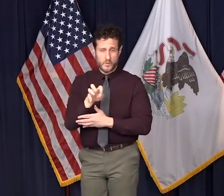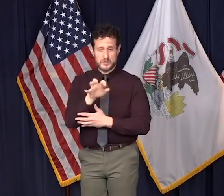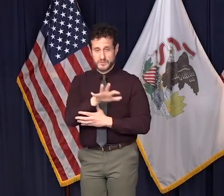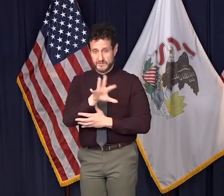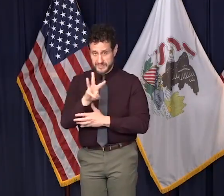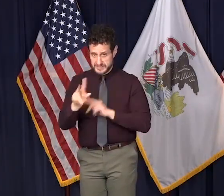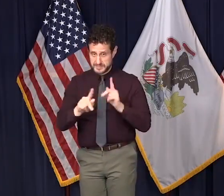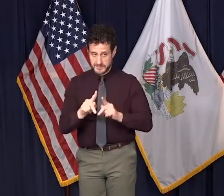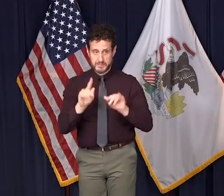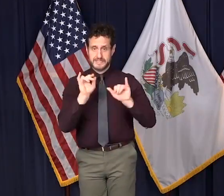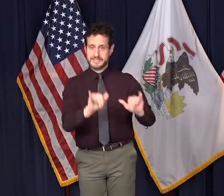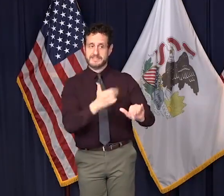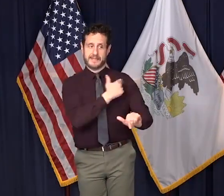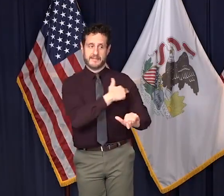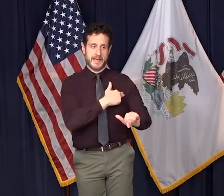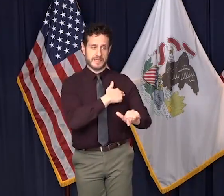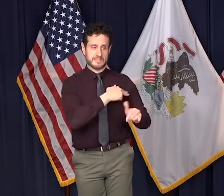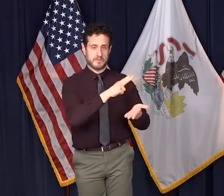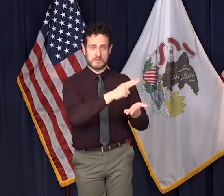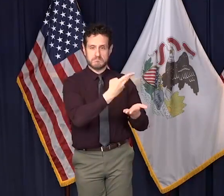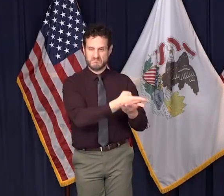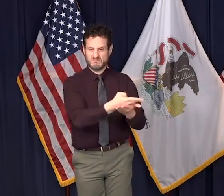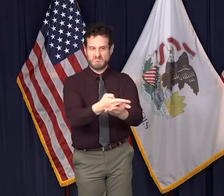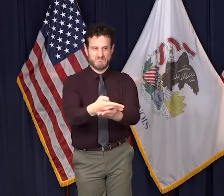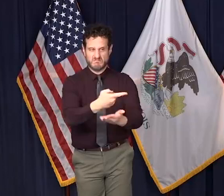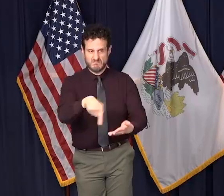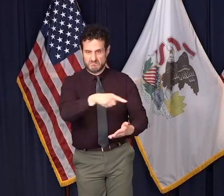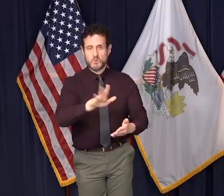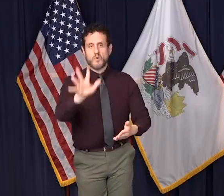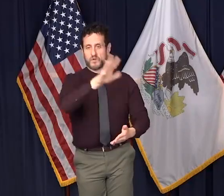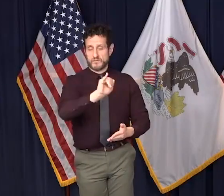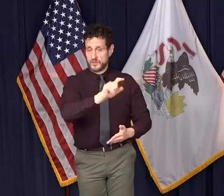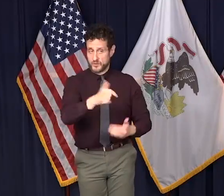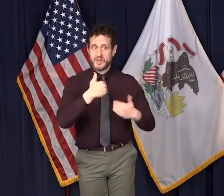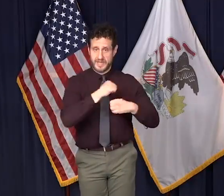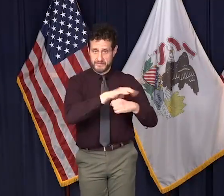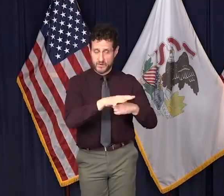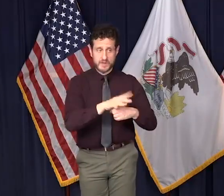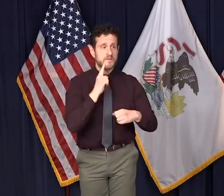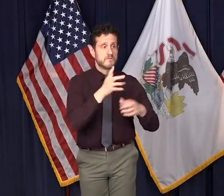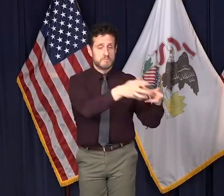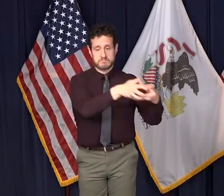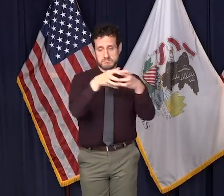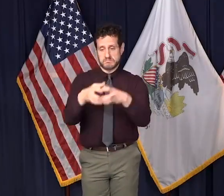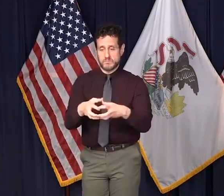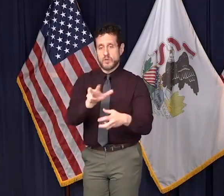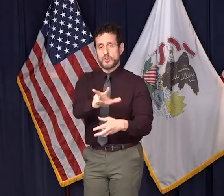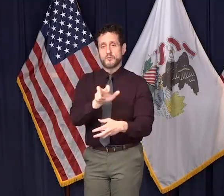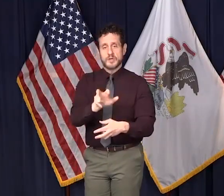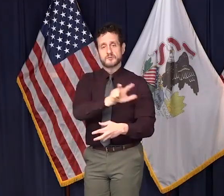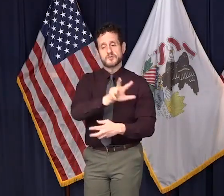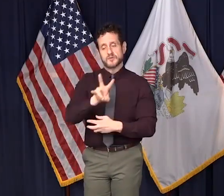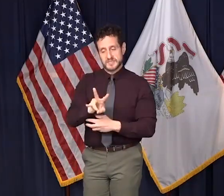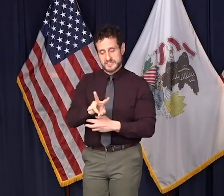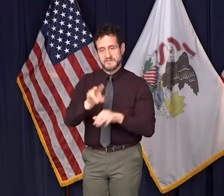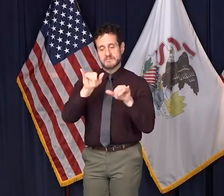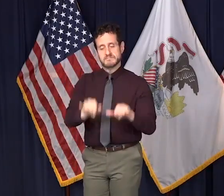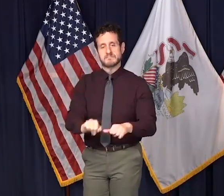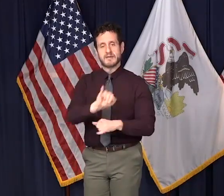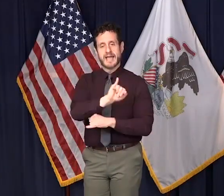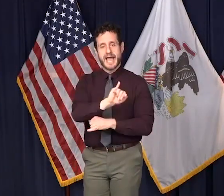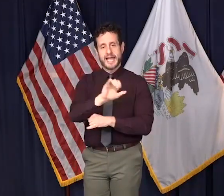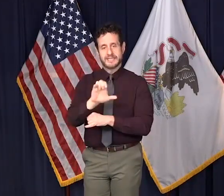in hospitals across Illinois with COVID, and of those, 337 patients were in the